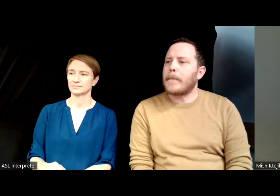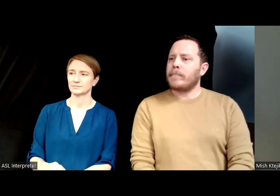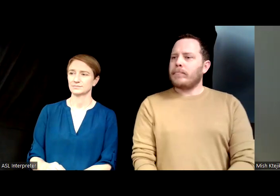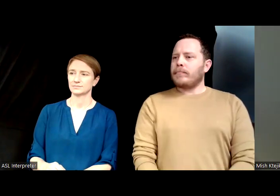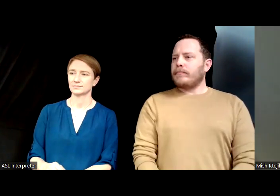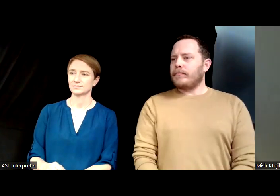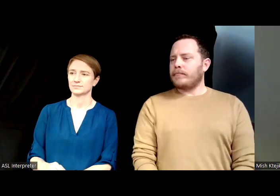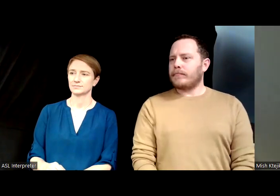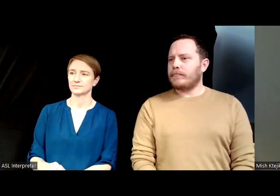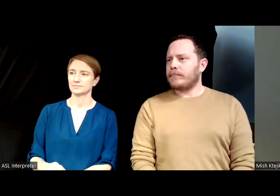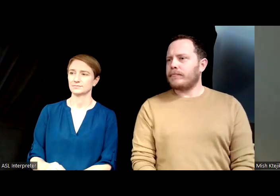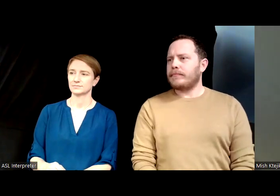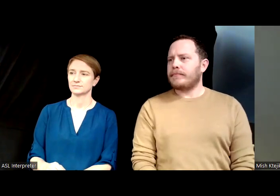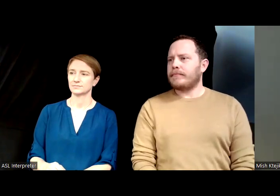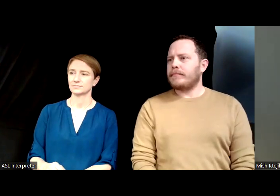number 7.